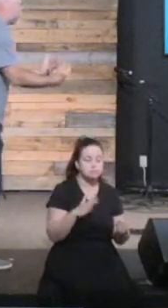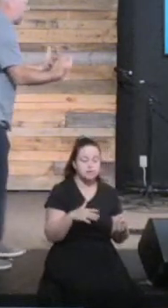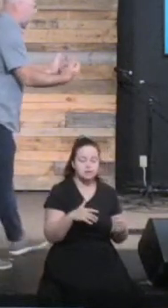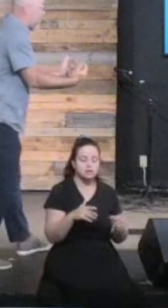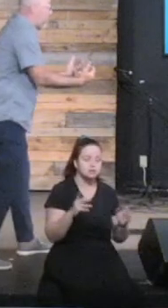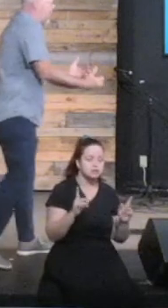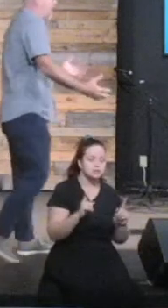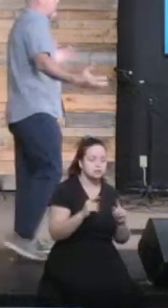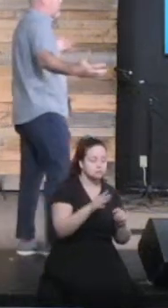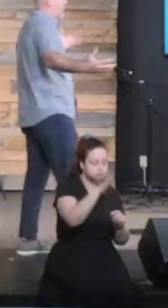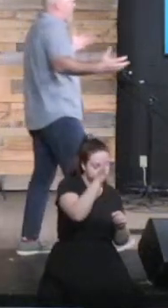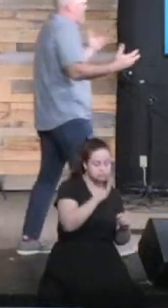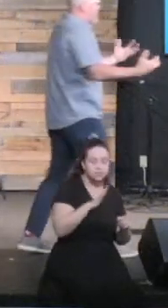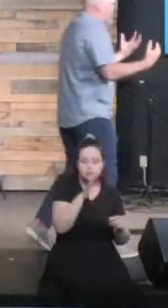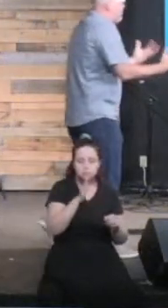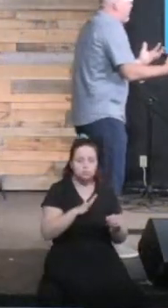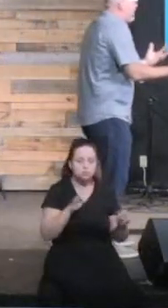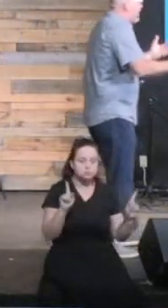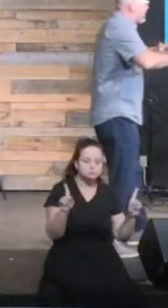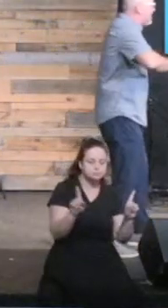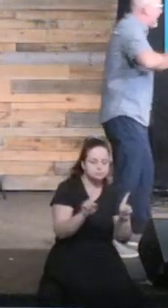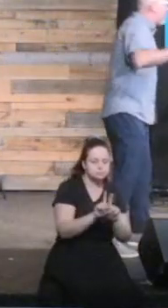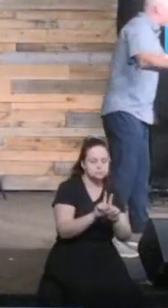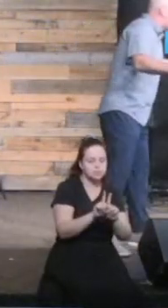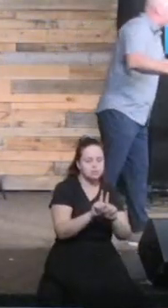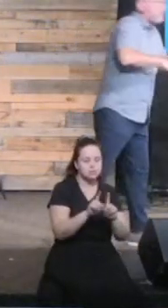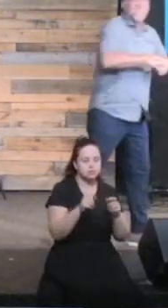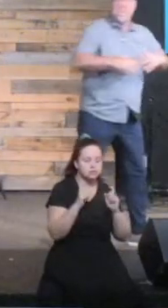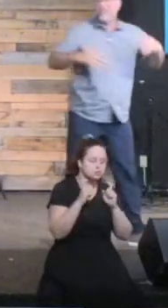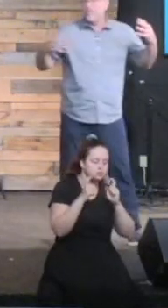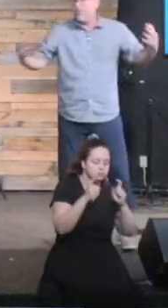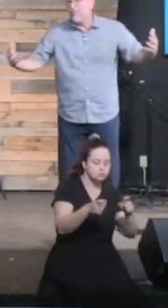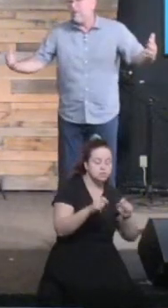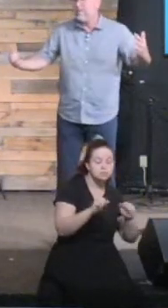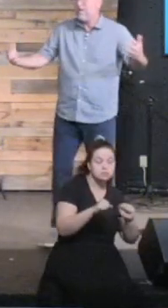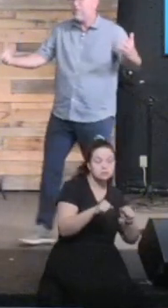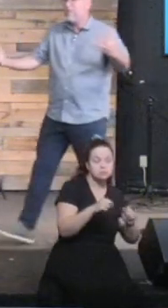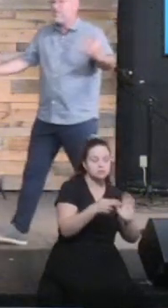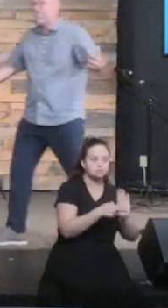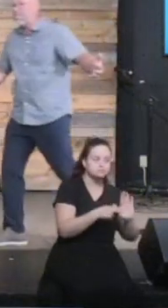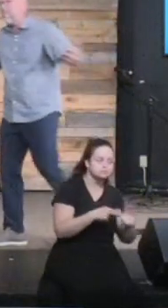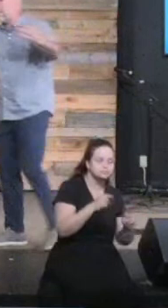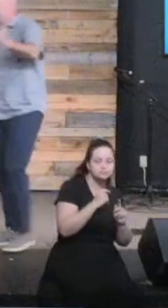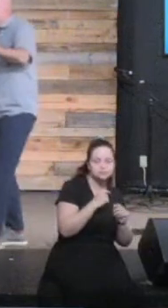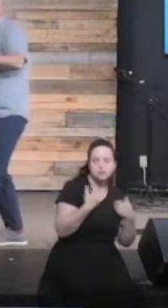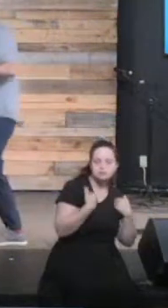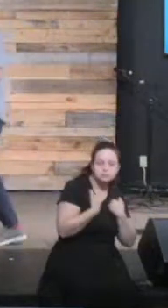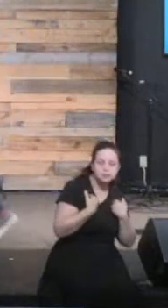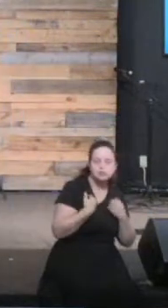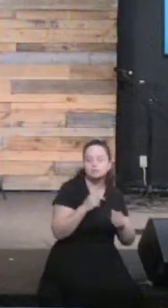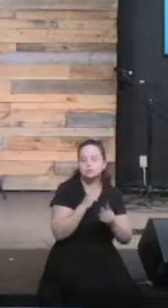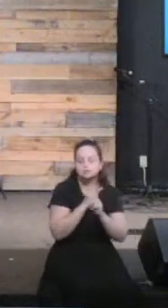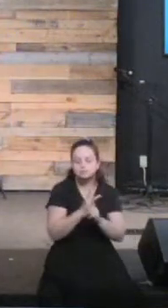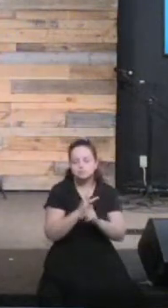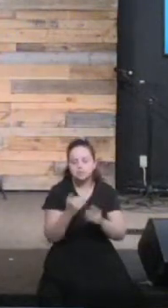man and woman together as he gave them the ability to name animals and gave them the the ability to take care of the garden what is it that he